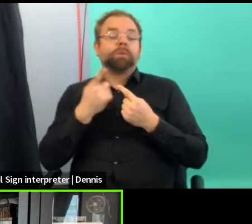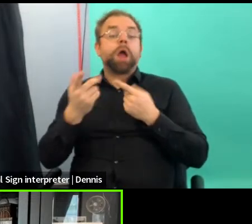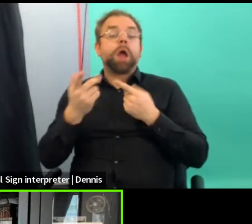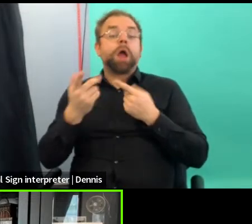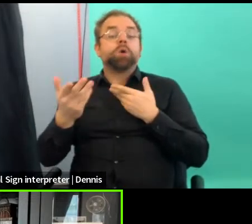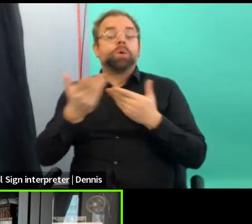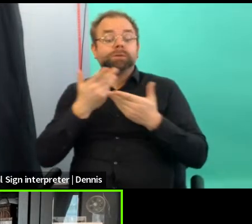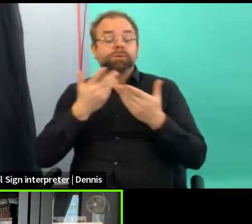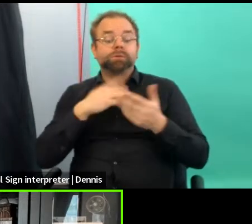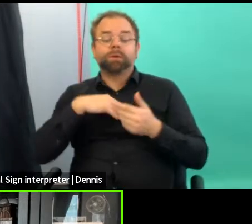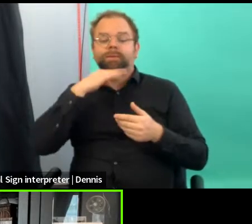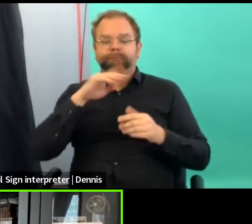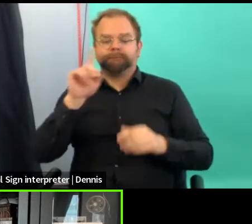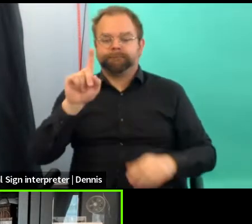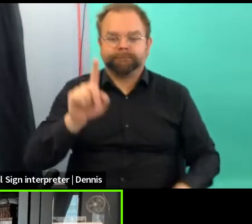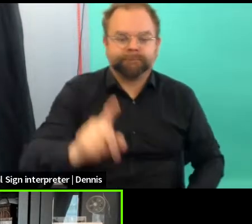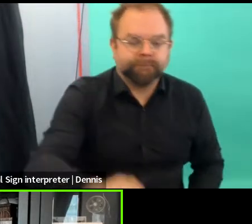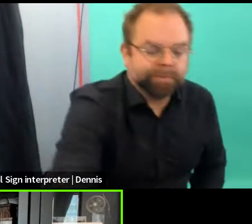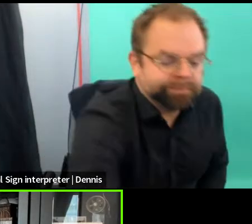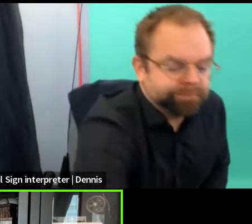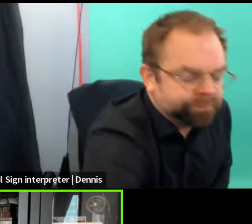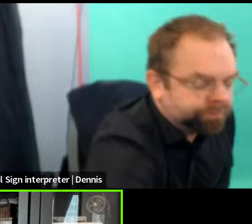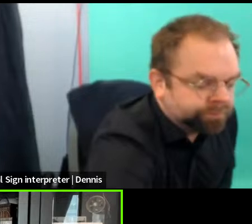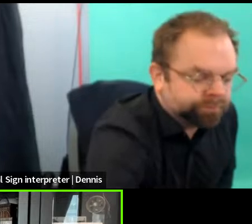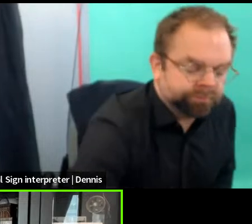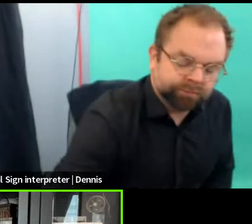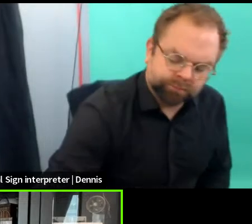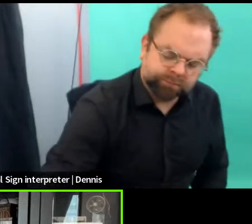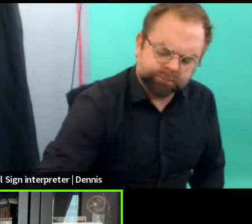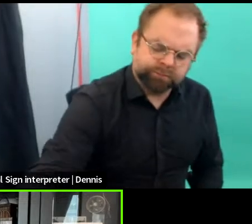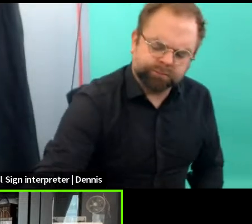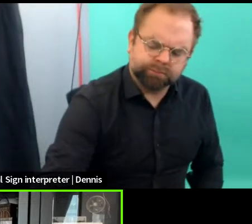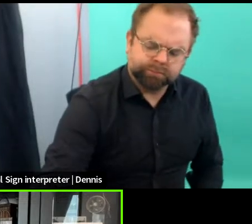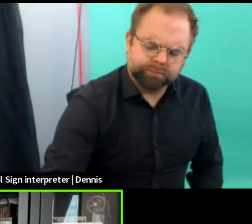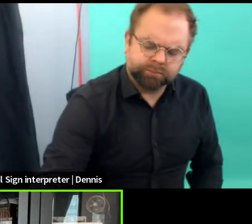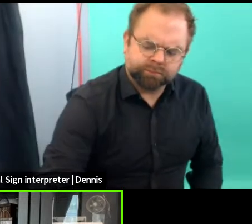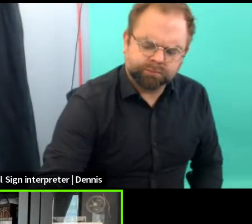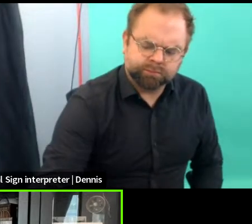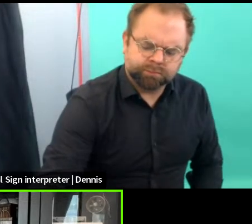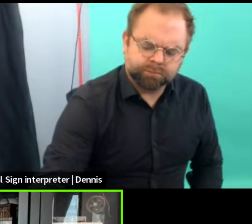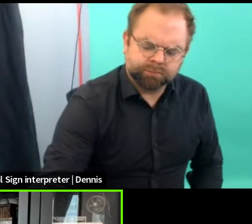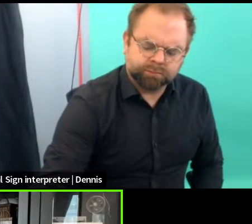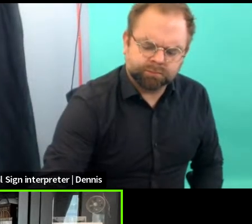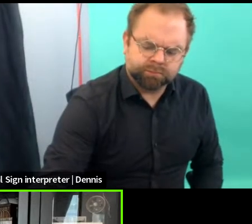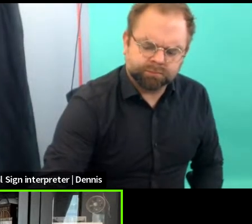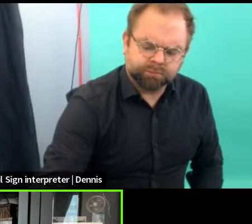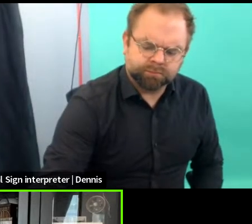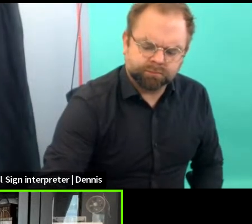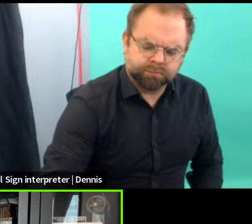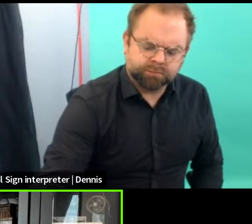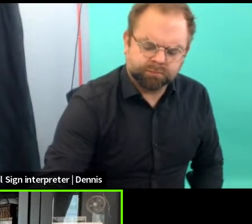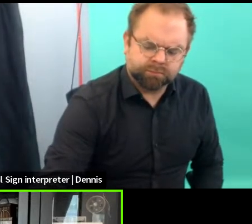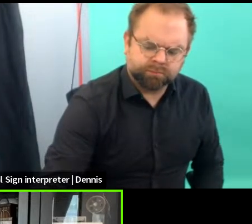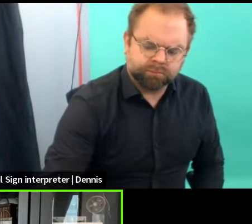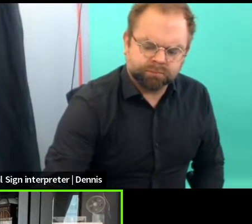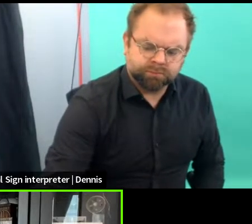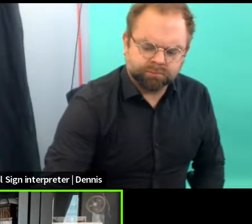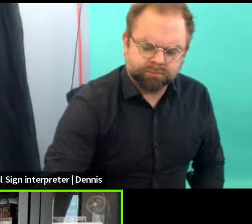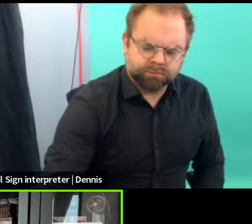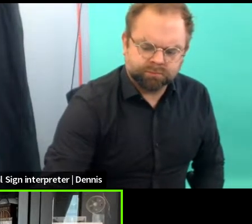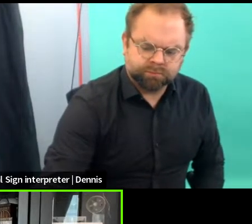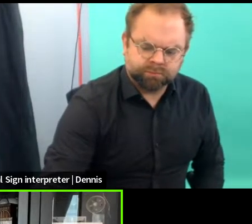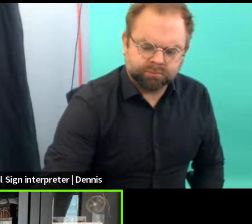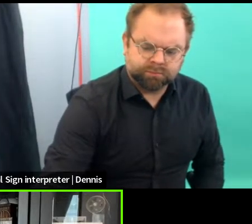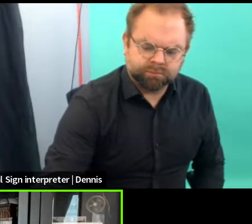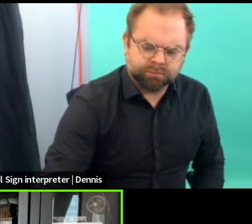signed on, we challenge them to sign on to the call to action. And just thank you so much. I see my times. I'm watching